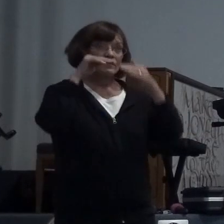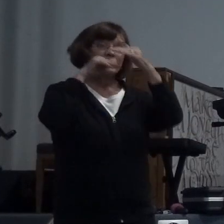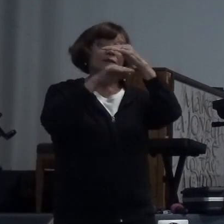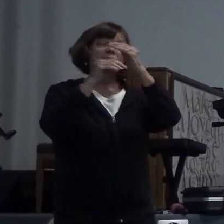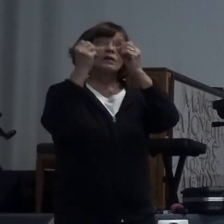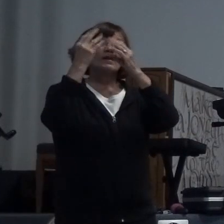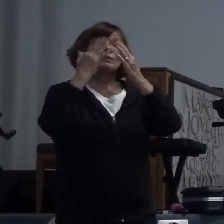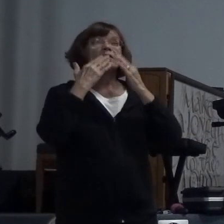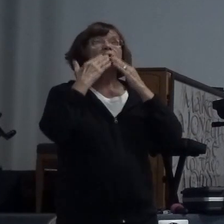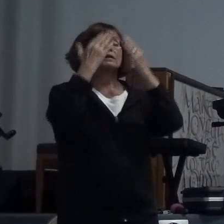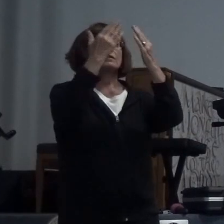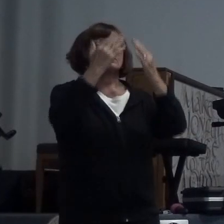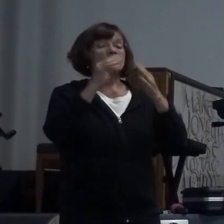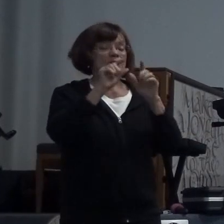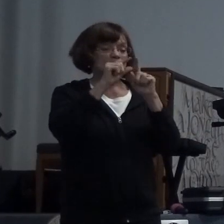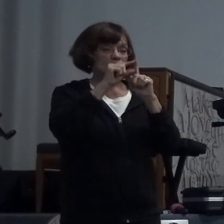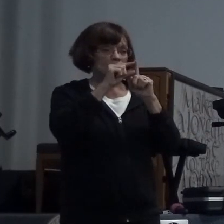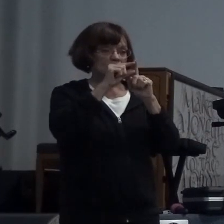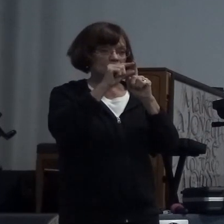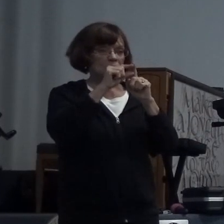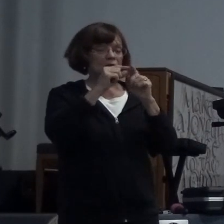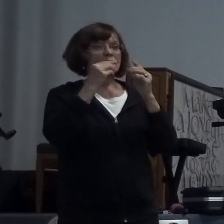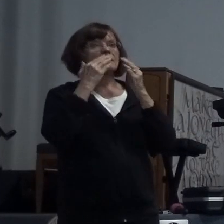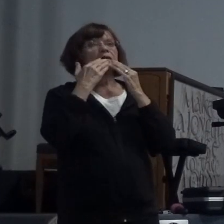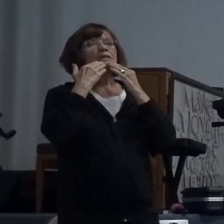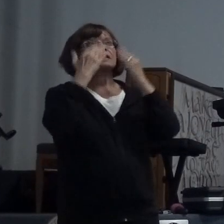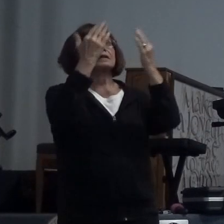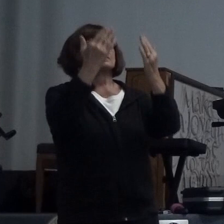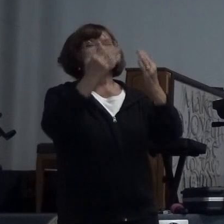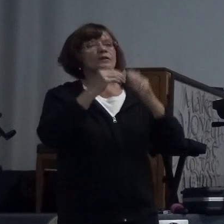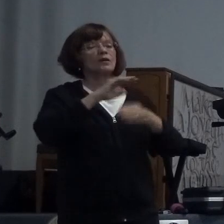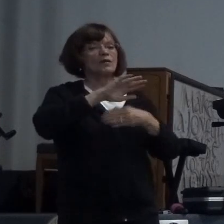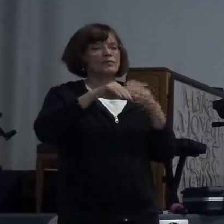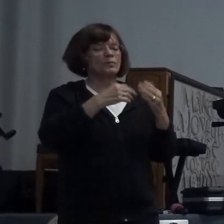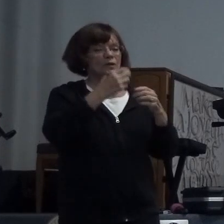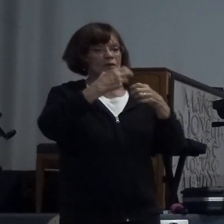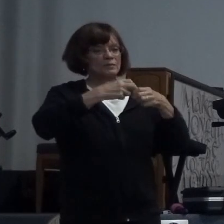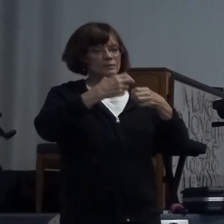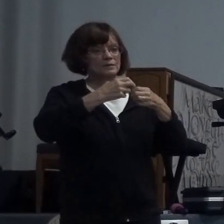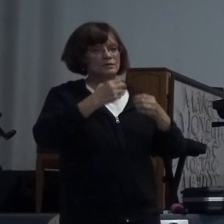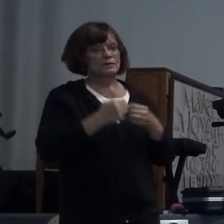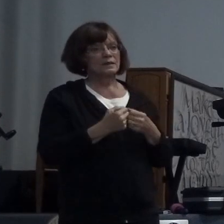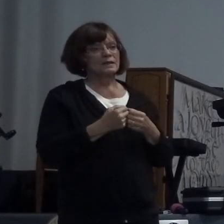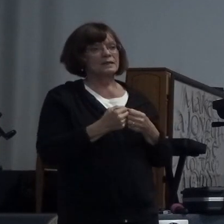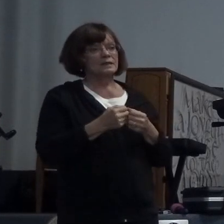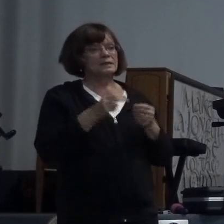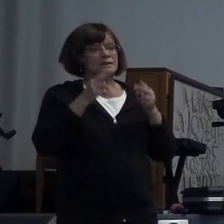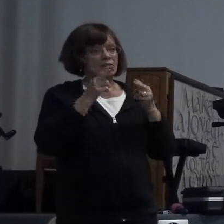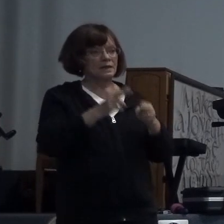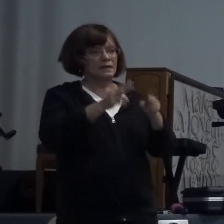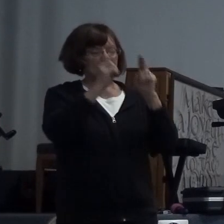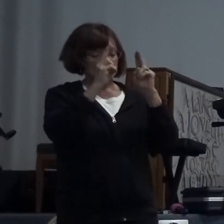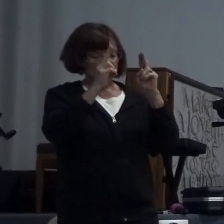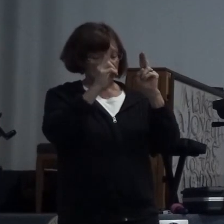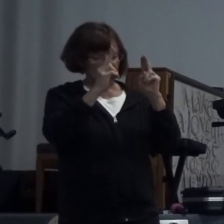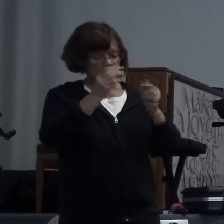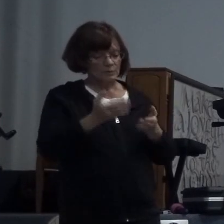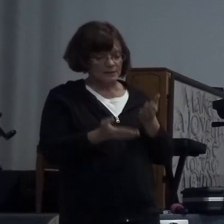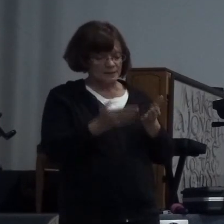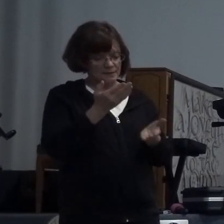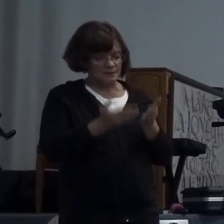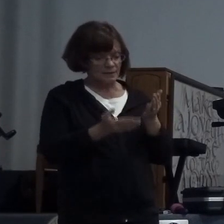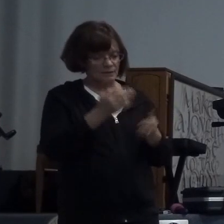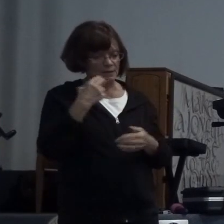we thank you for this word, and thank you for those afflictions and trials that you give us. It's an honor that you would consider